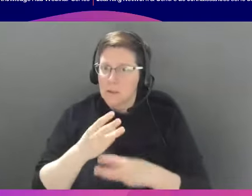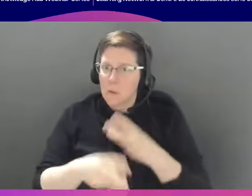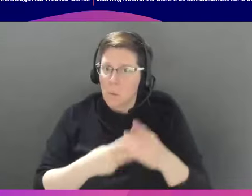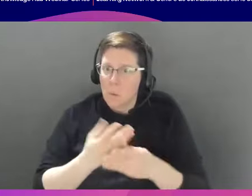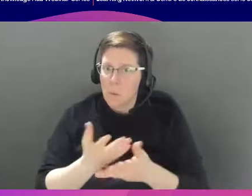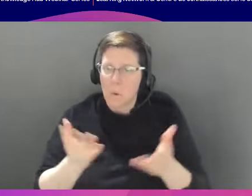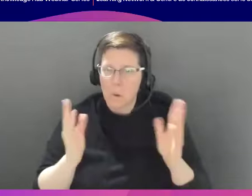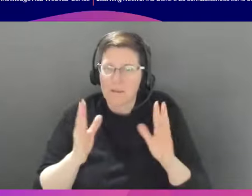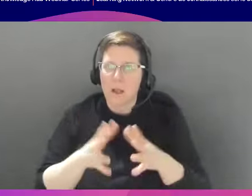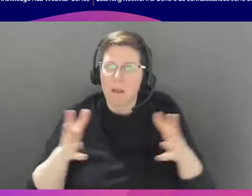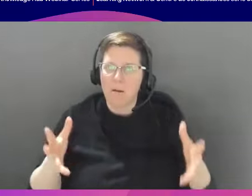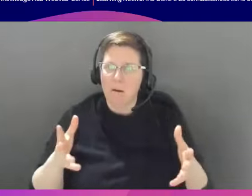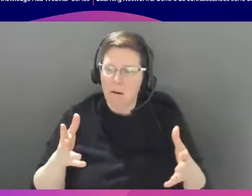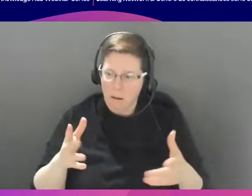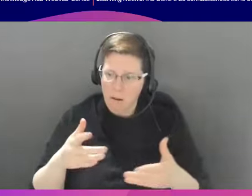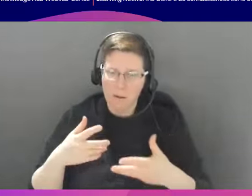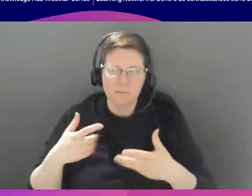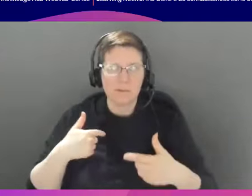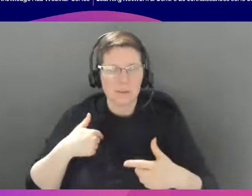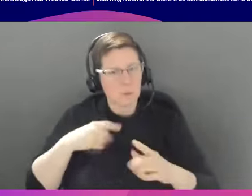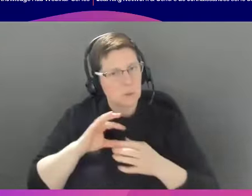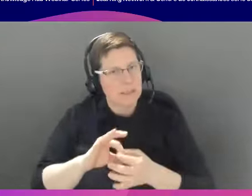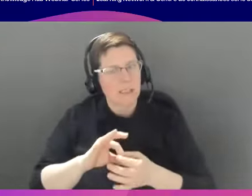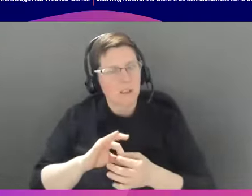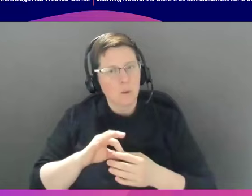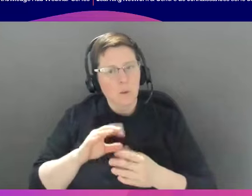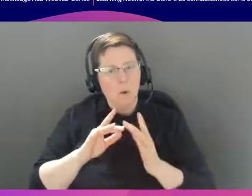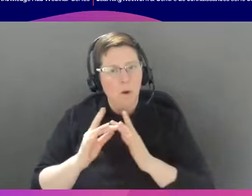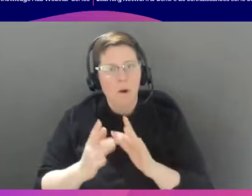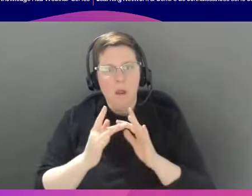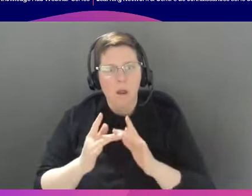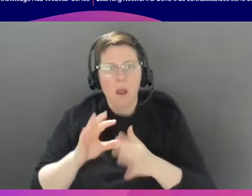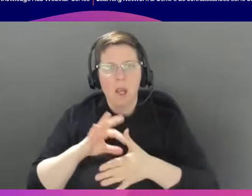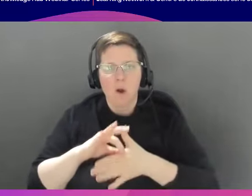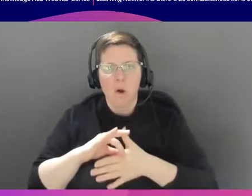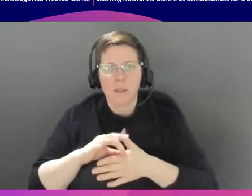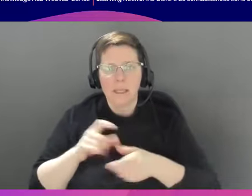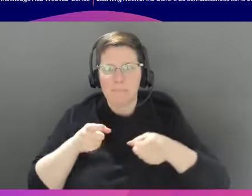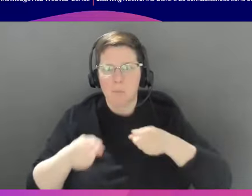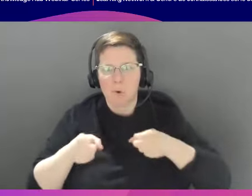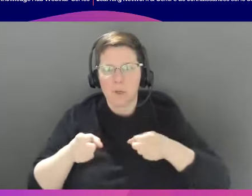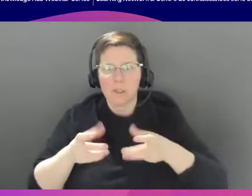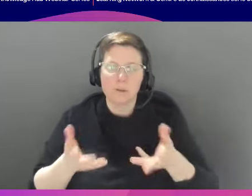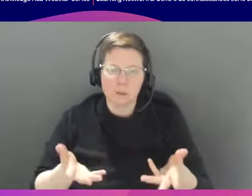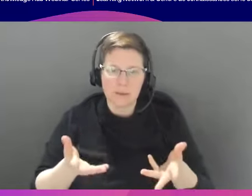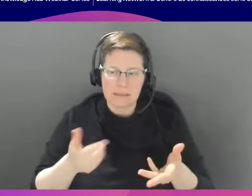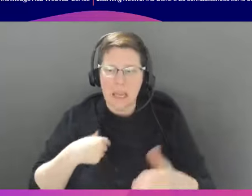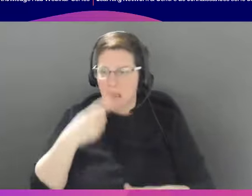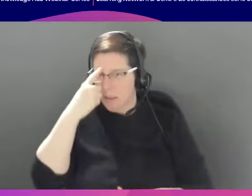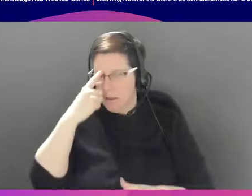about online content moderation. I think that's where, for me, the focus should be for that.